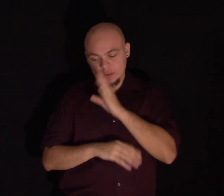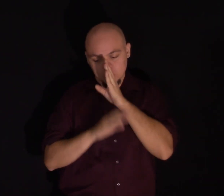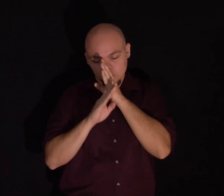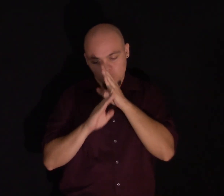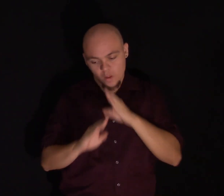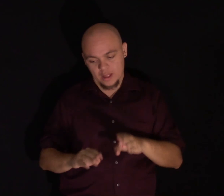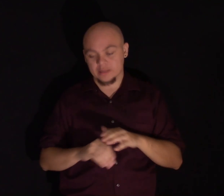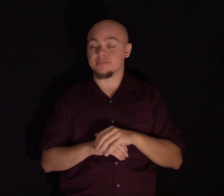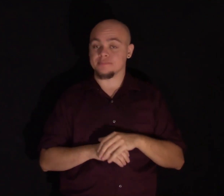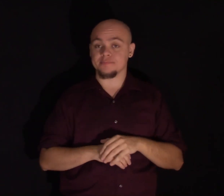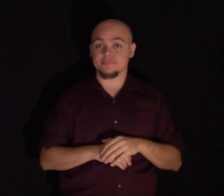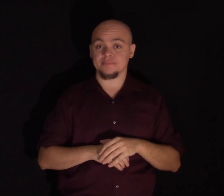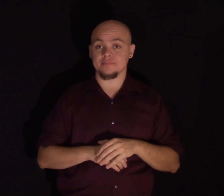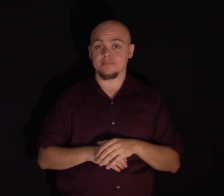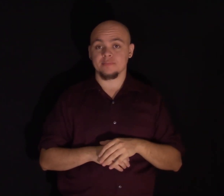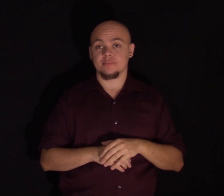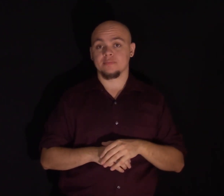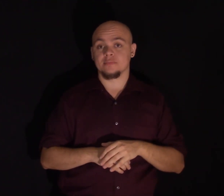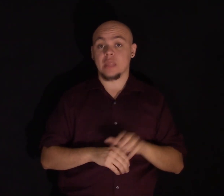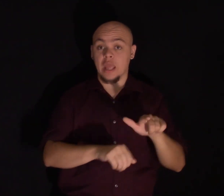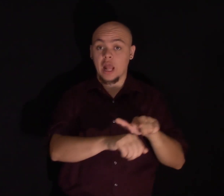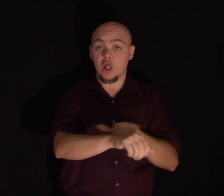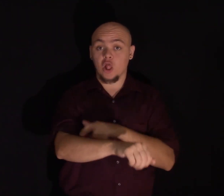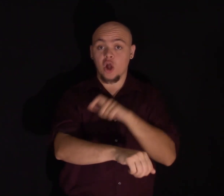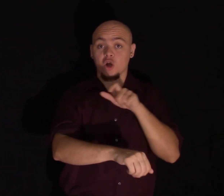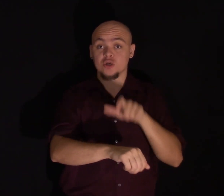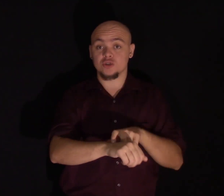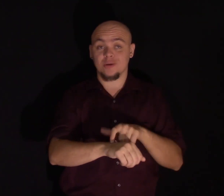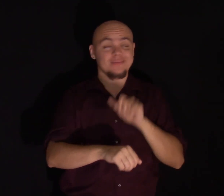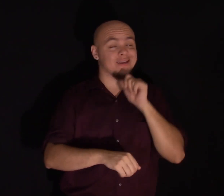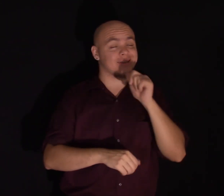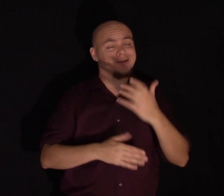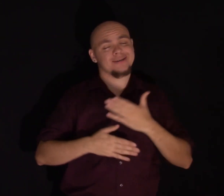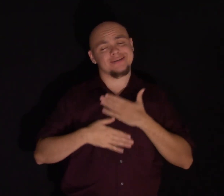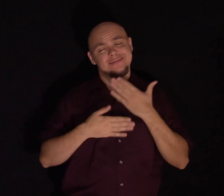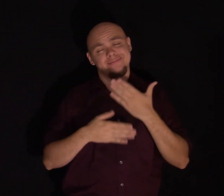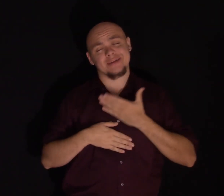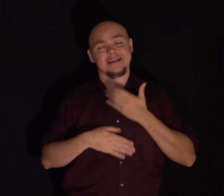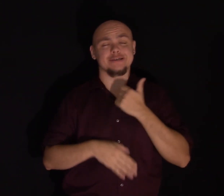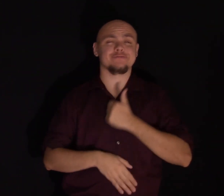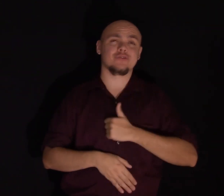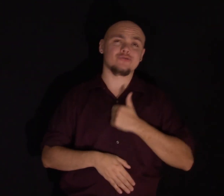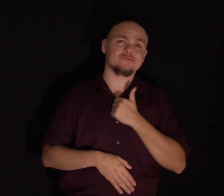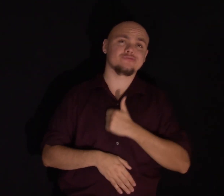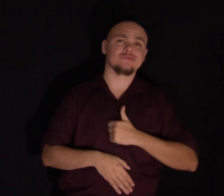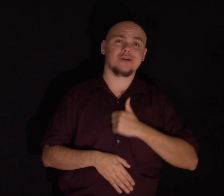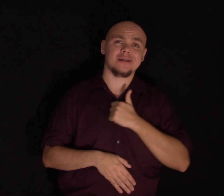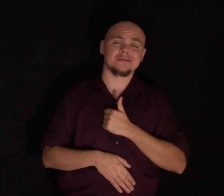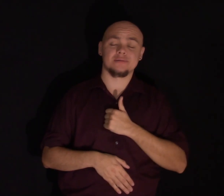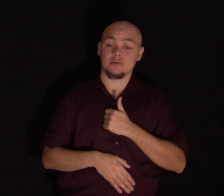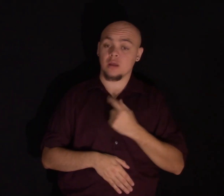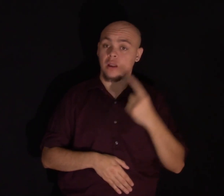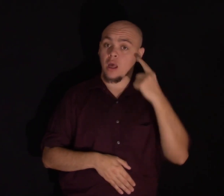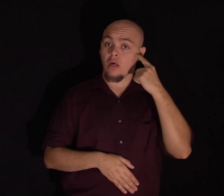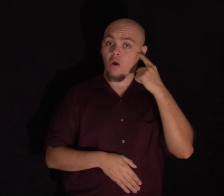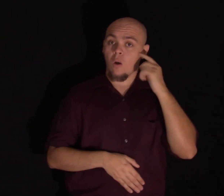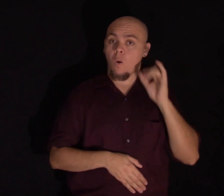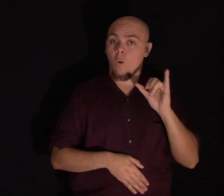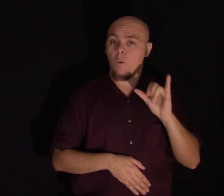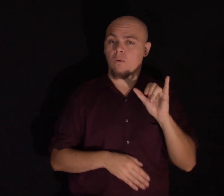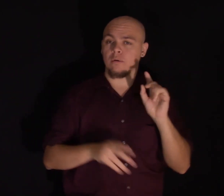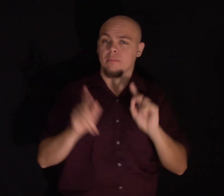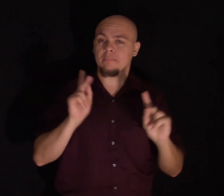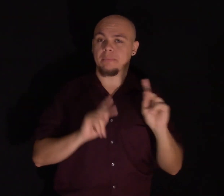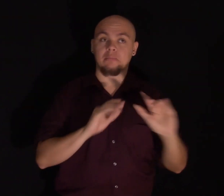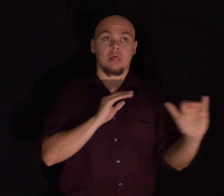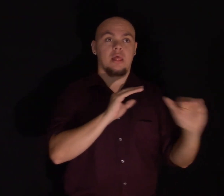and it can be the source of a huge amount of long-term unhappiness and regrets and i thought you know that's why these people are